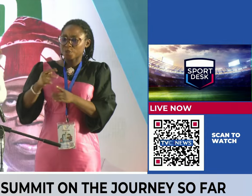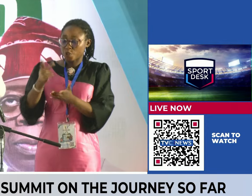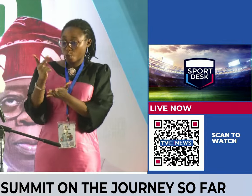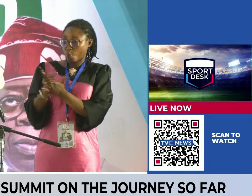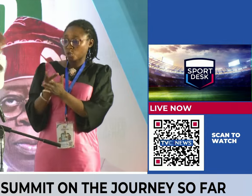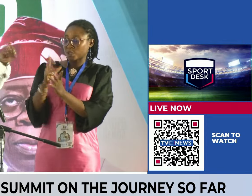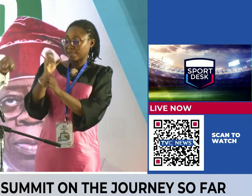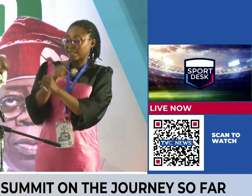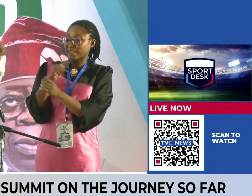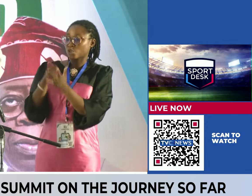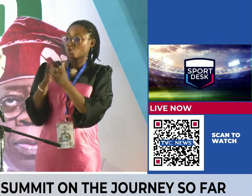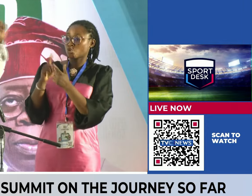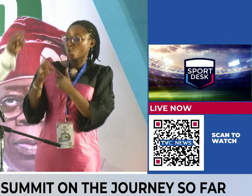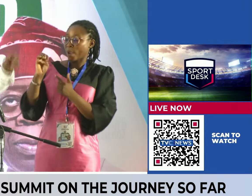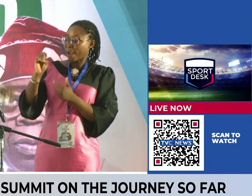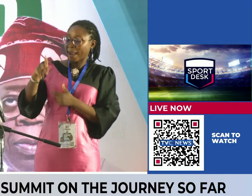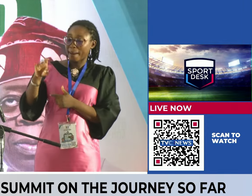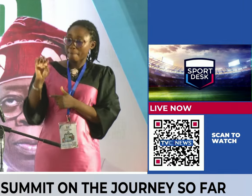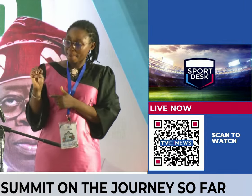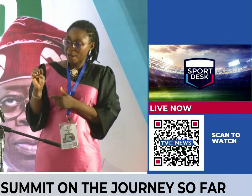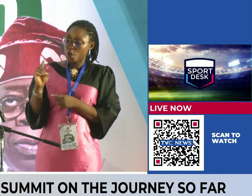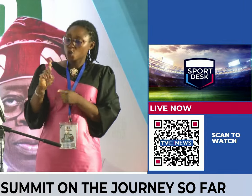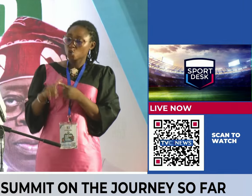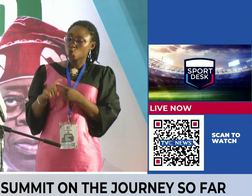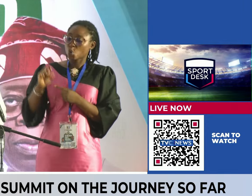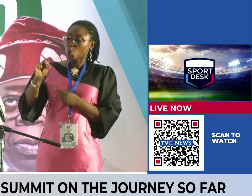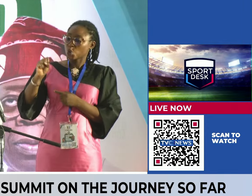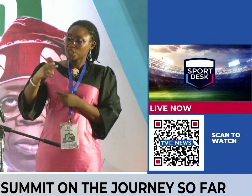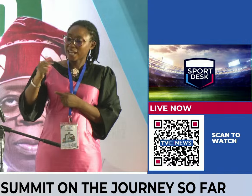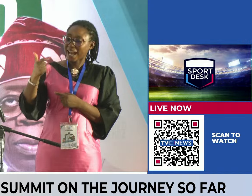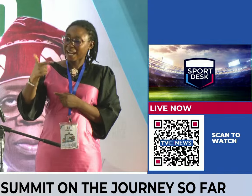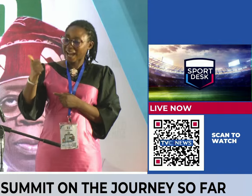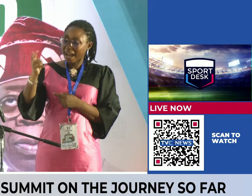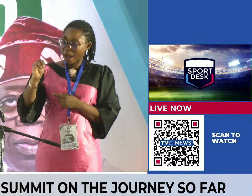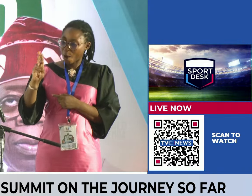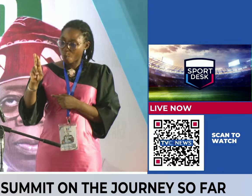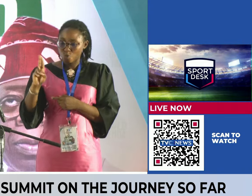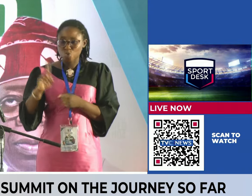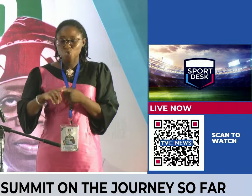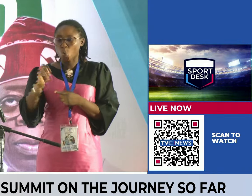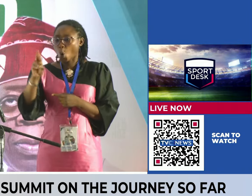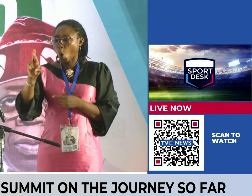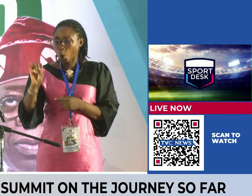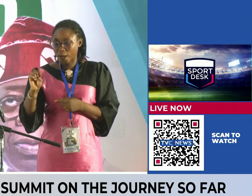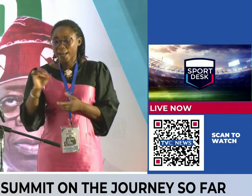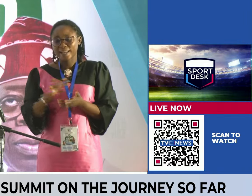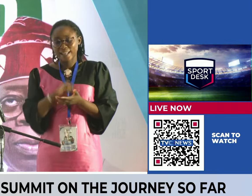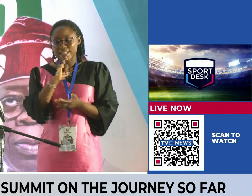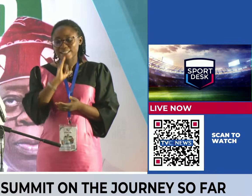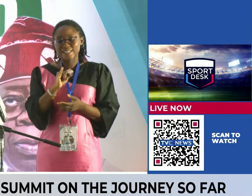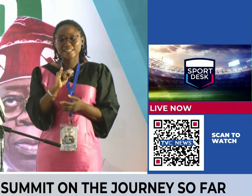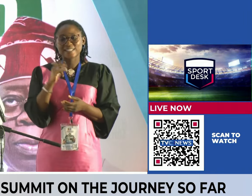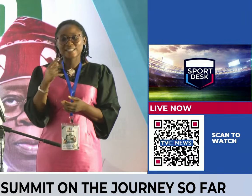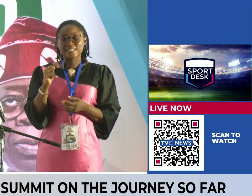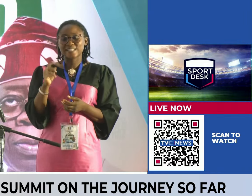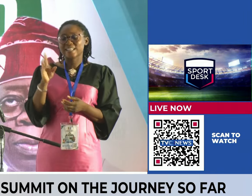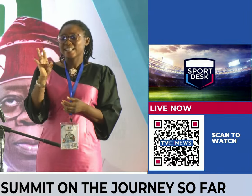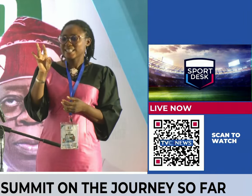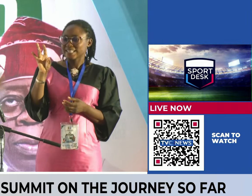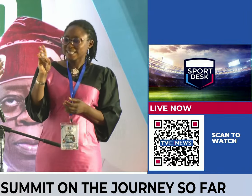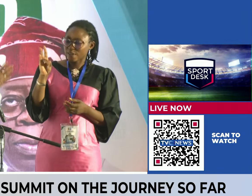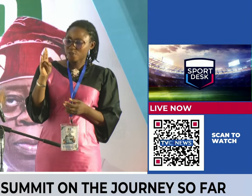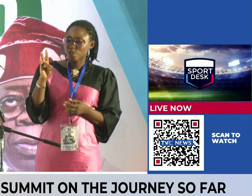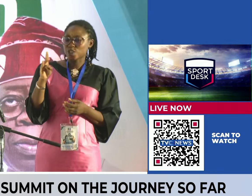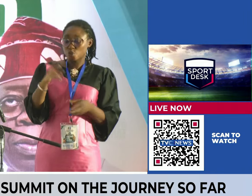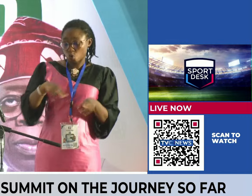takes it straight to Ekpe, and from Ekpe to Shagamu Tore. And that is the route for 17 southern states and